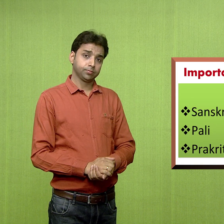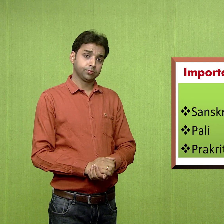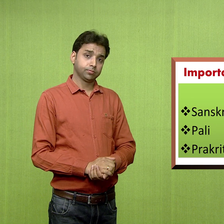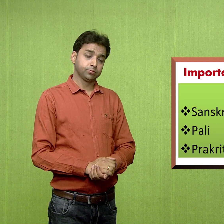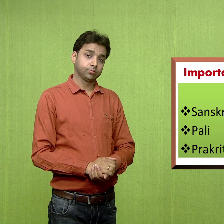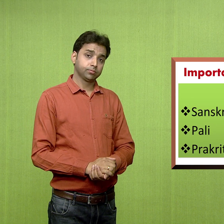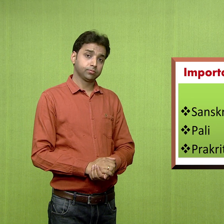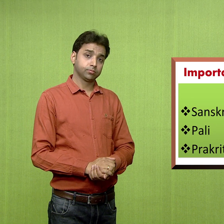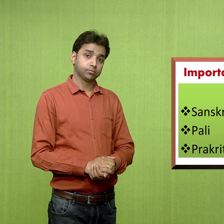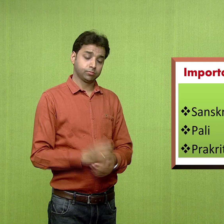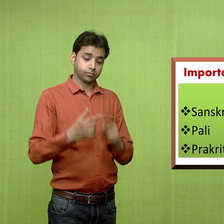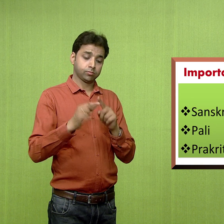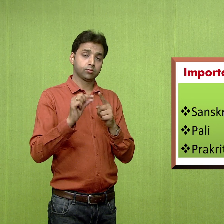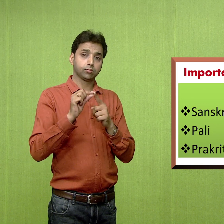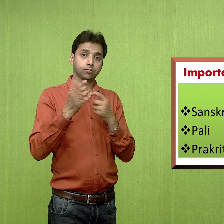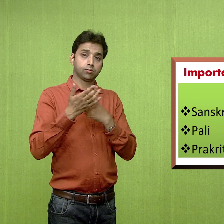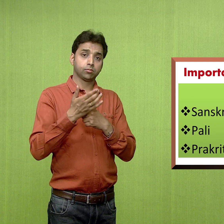Prakrit was the language